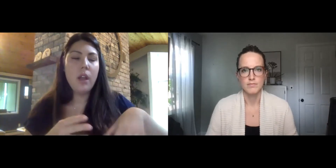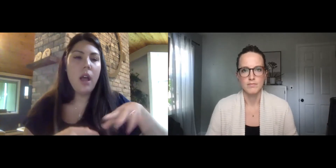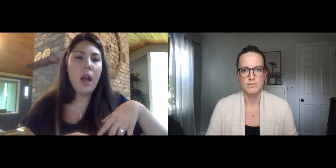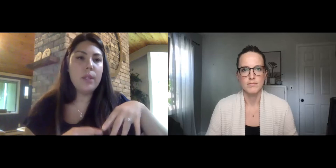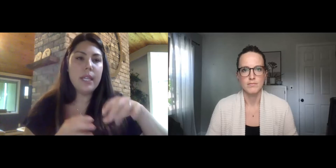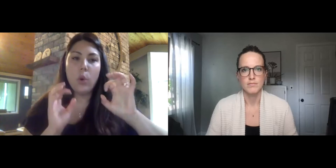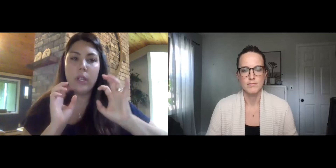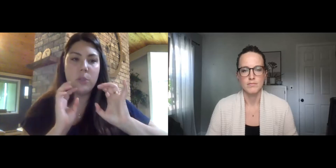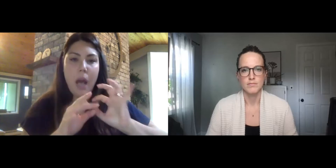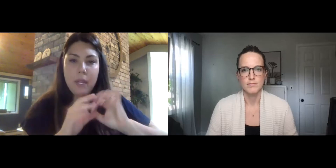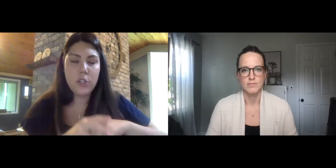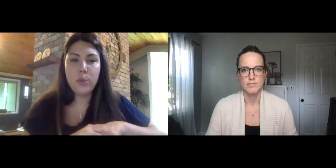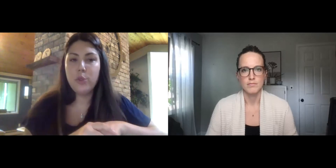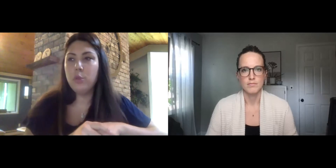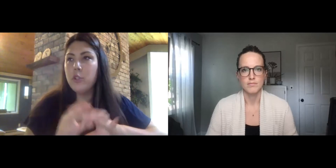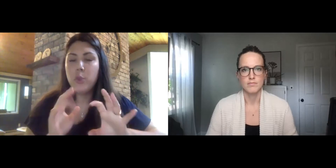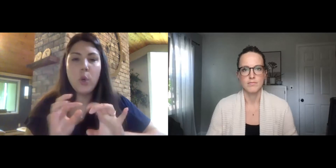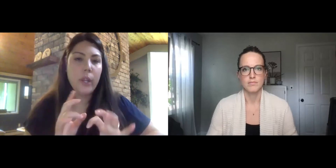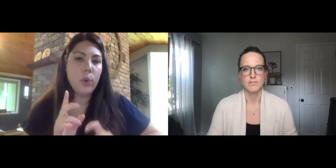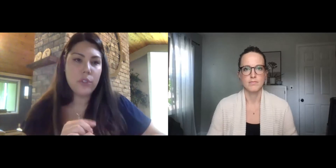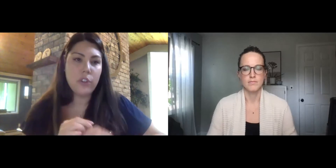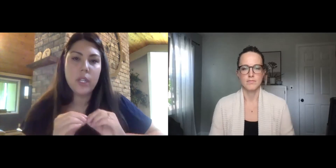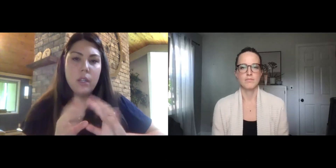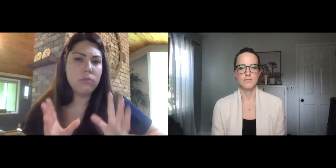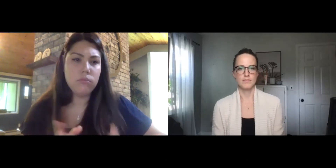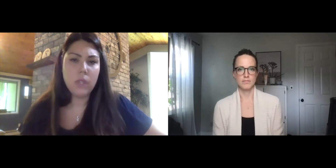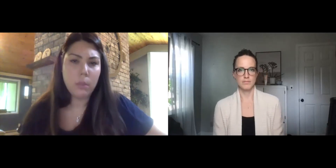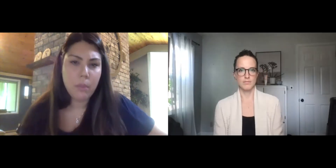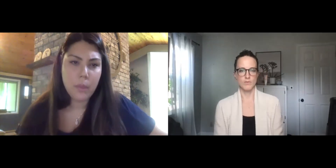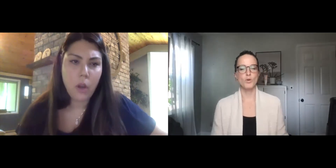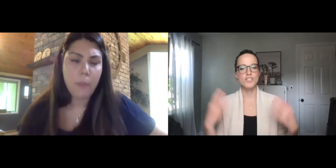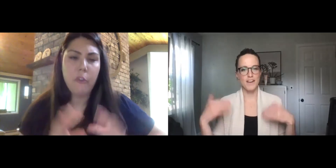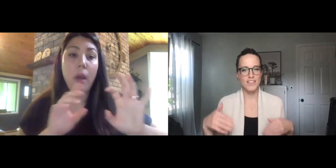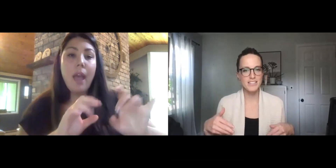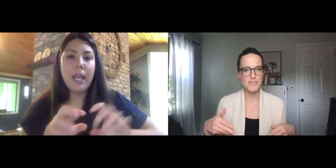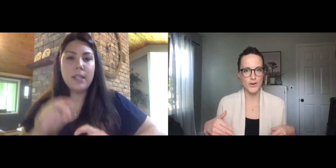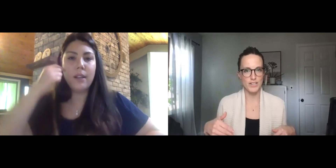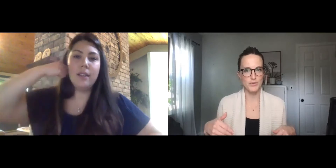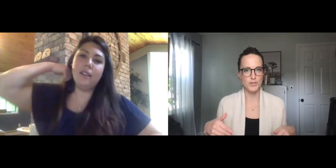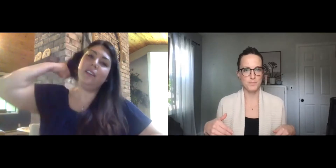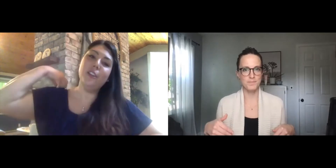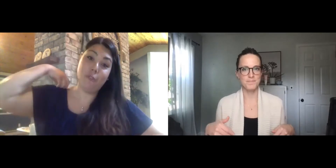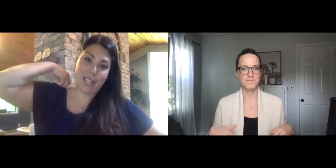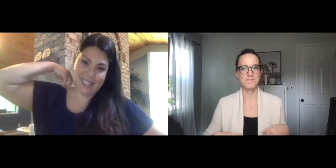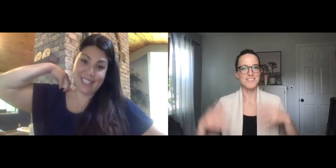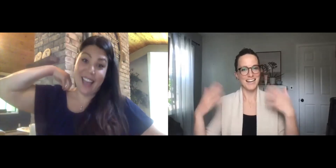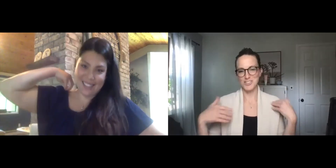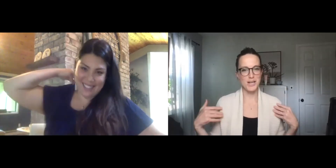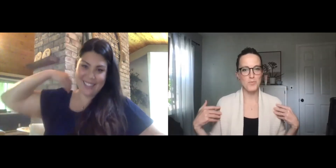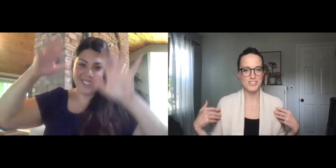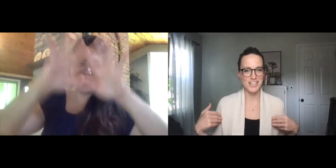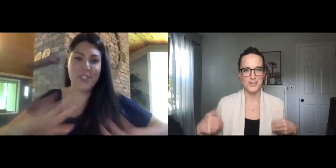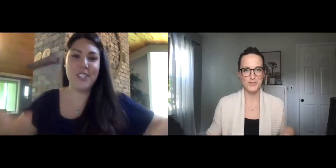about, I would say totally just pop it into YouTube or just do a quick Google search and it'll or just find this video on YouTube. Right. Yeah,